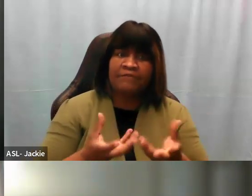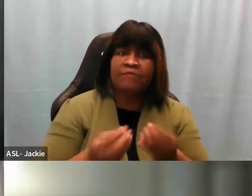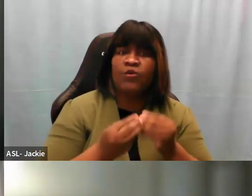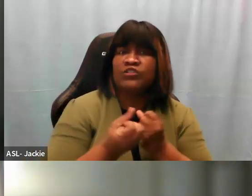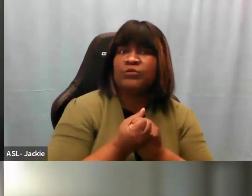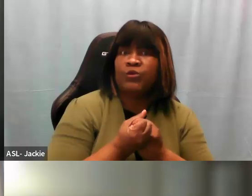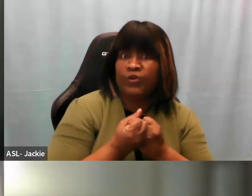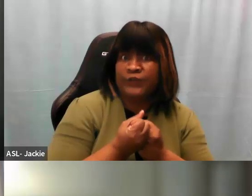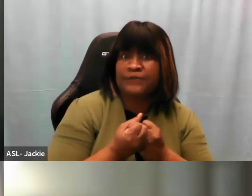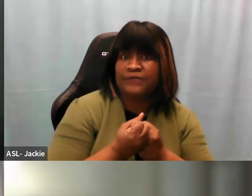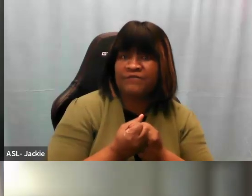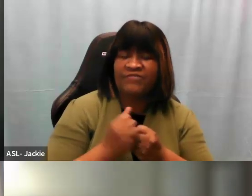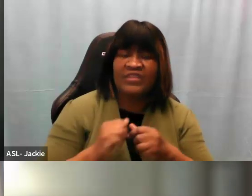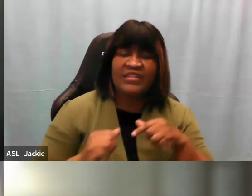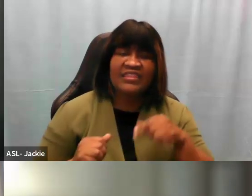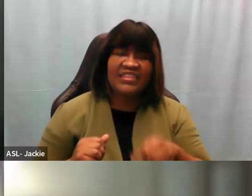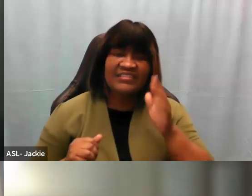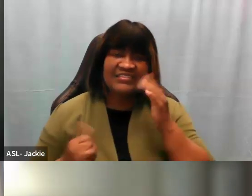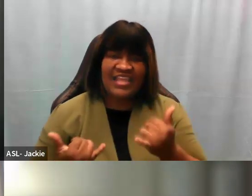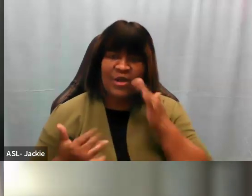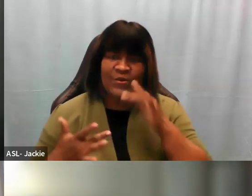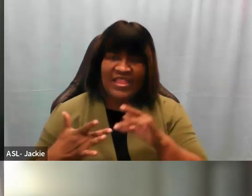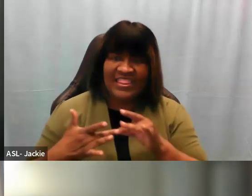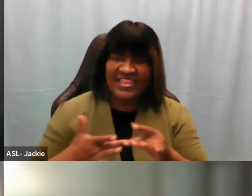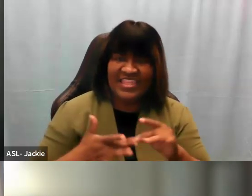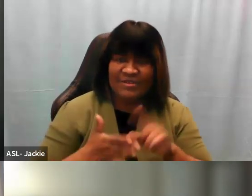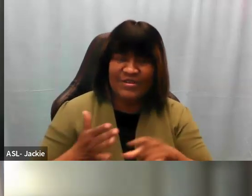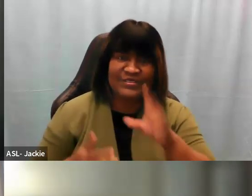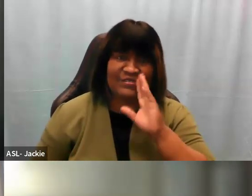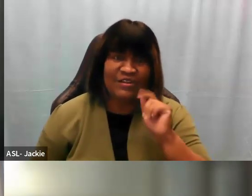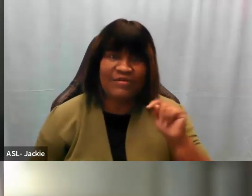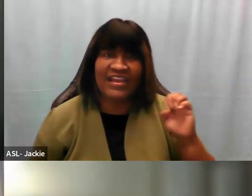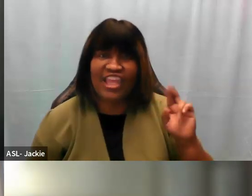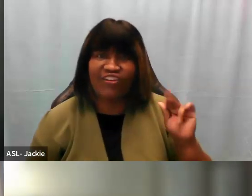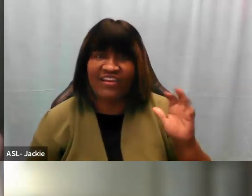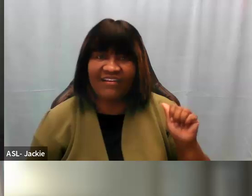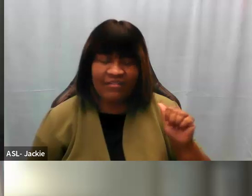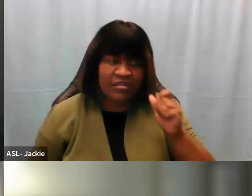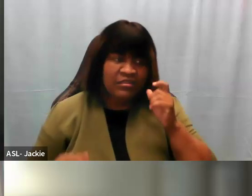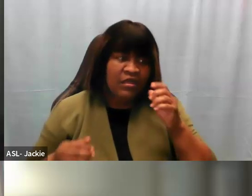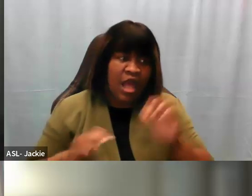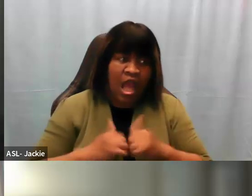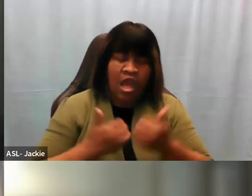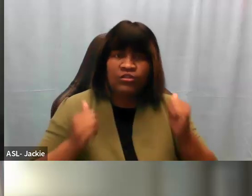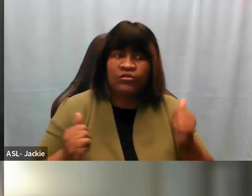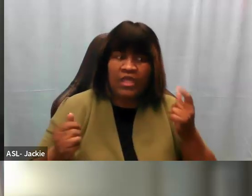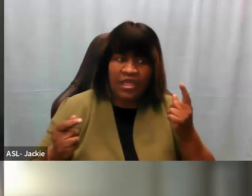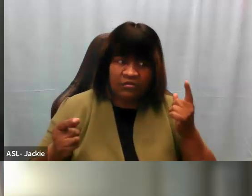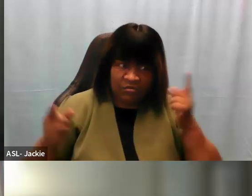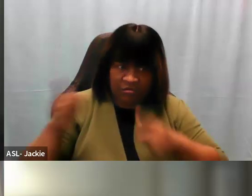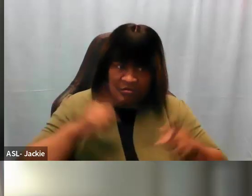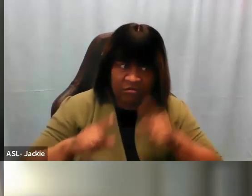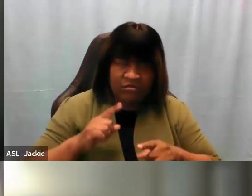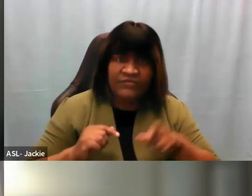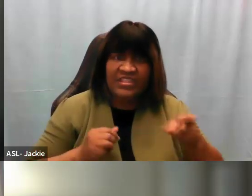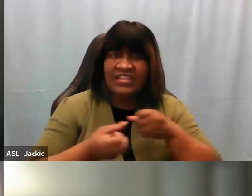And this actually kind of leads into what you were saying, Erica, about compromise and the advocacy. Catherine